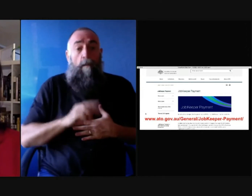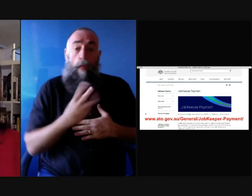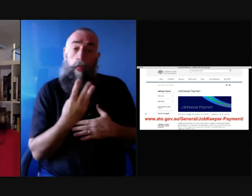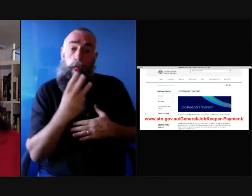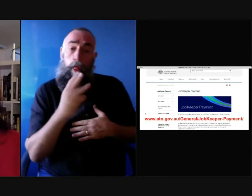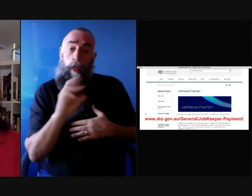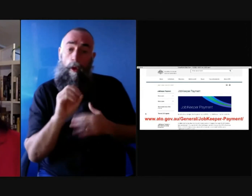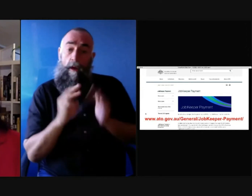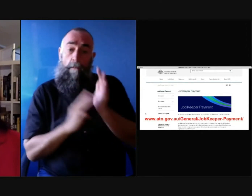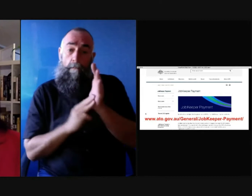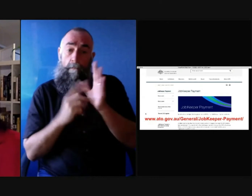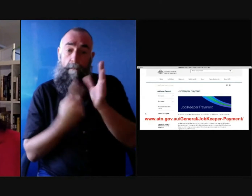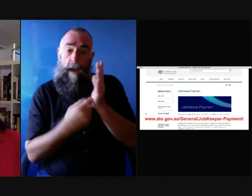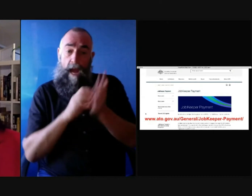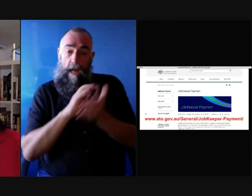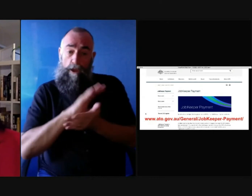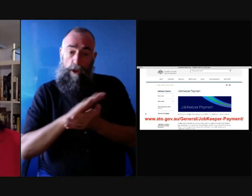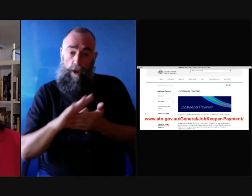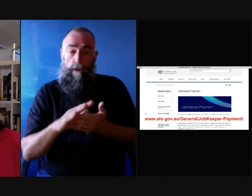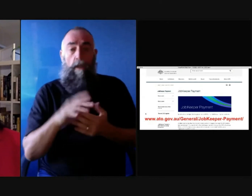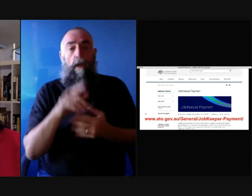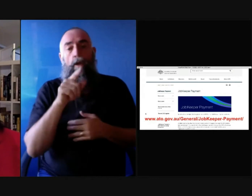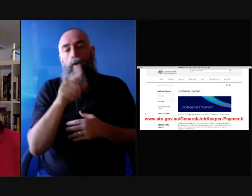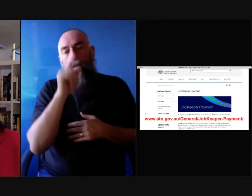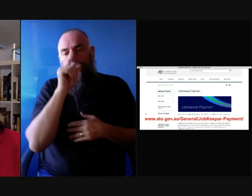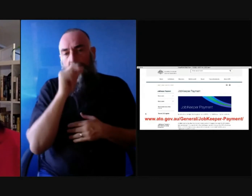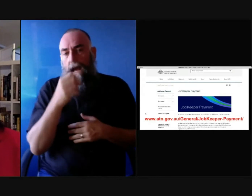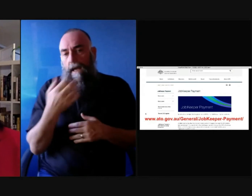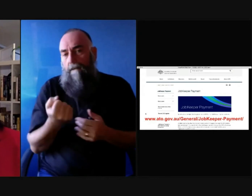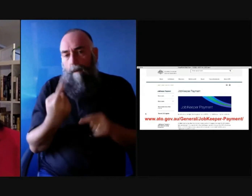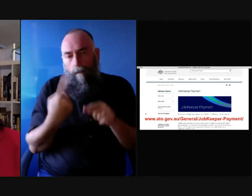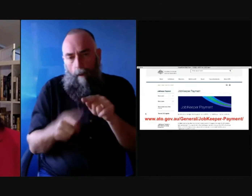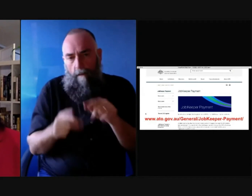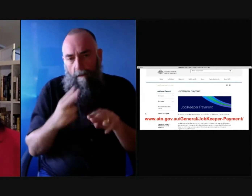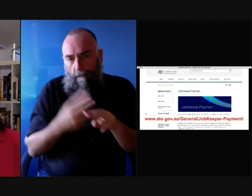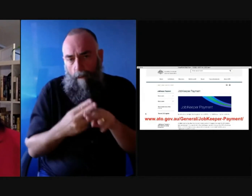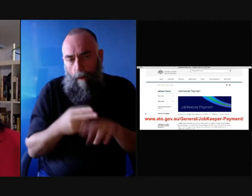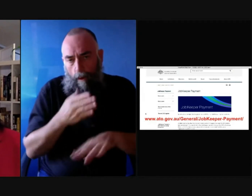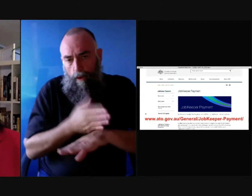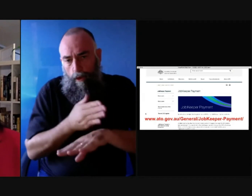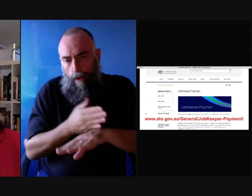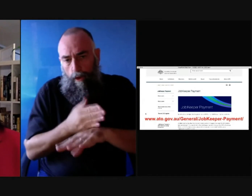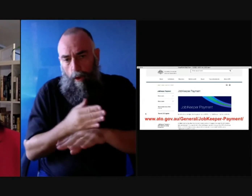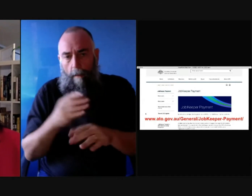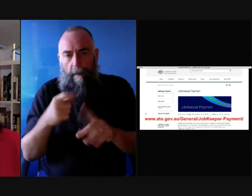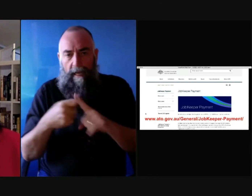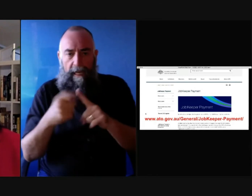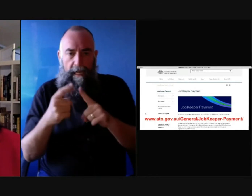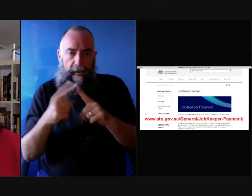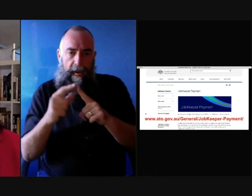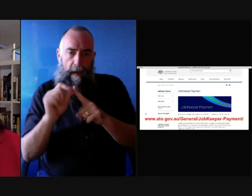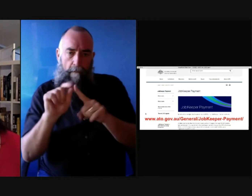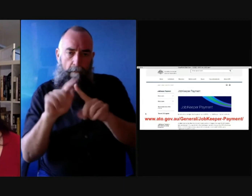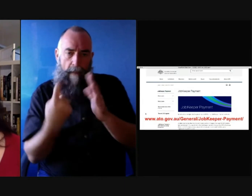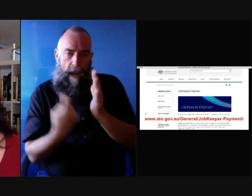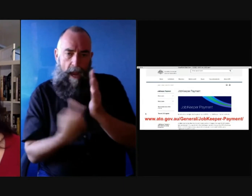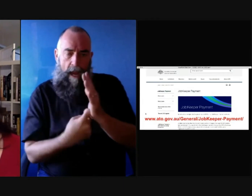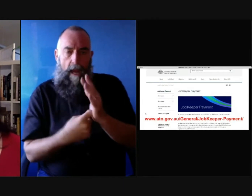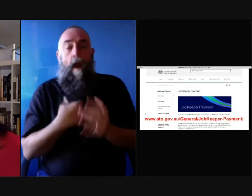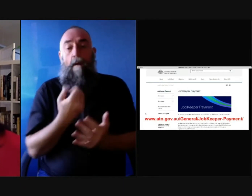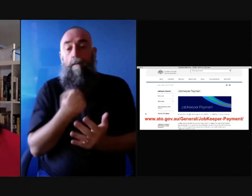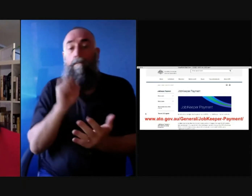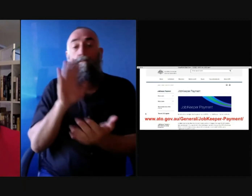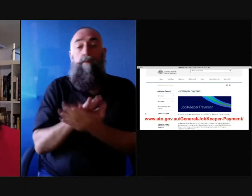are likely to be able to access Job Keeper payment in its general form, and the link for that has now been put